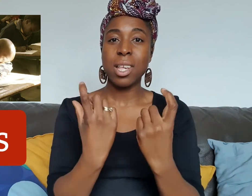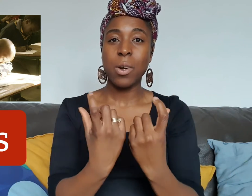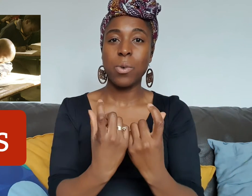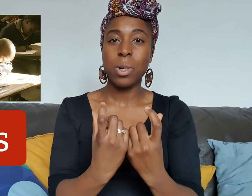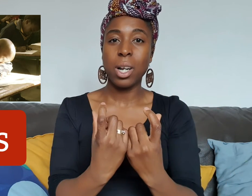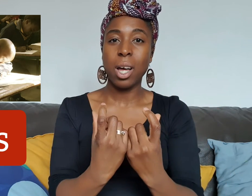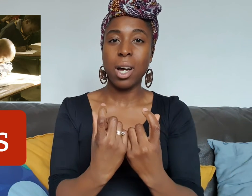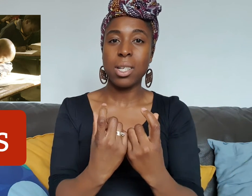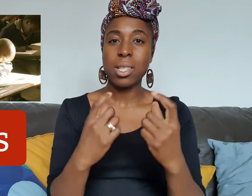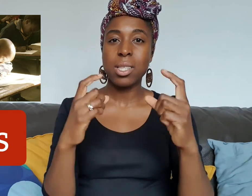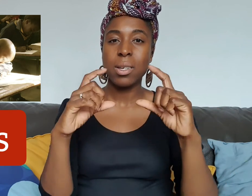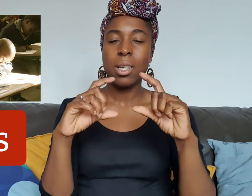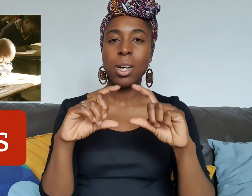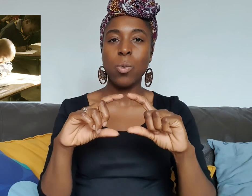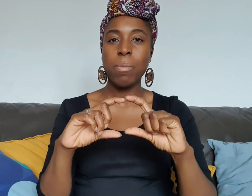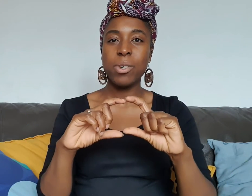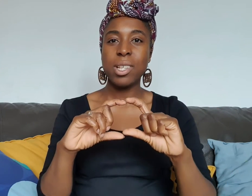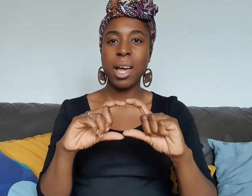circle. Class. One more time.